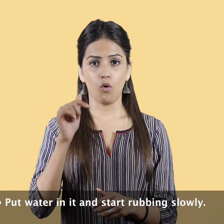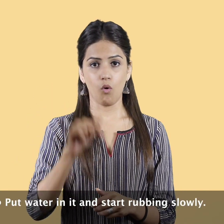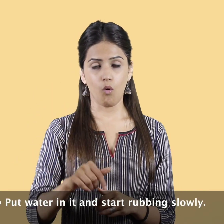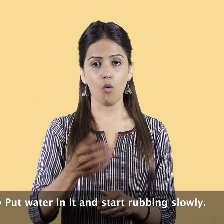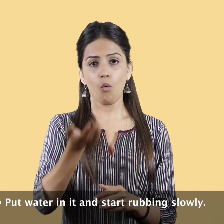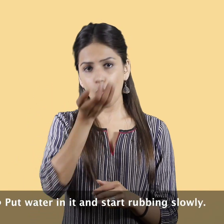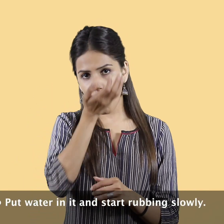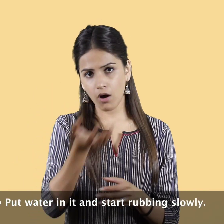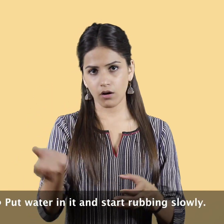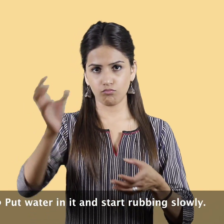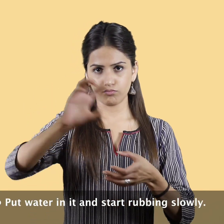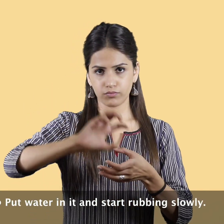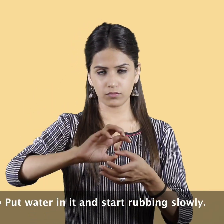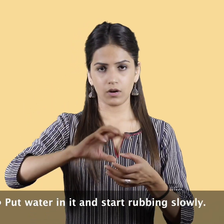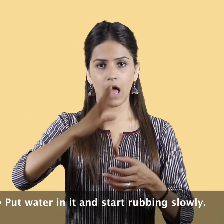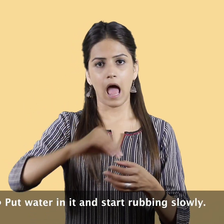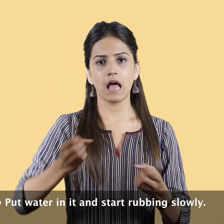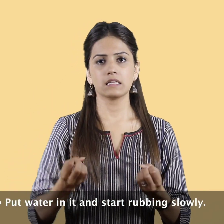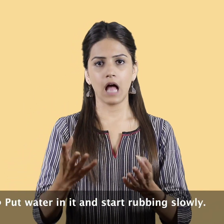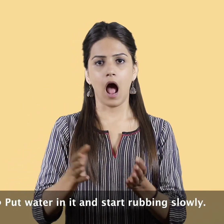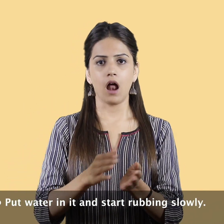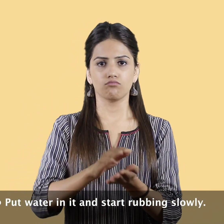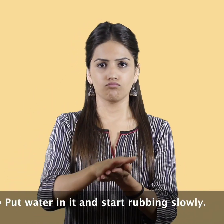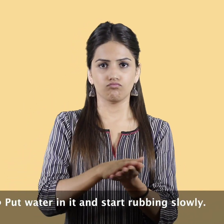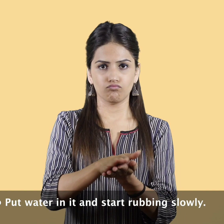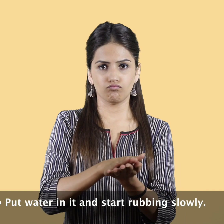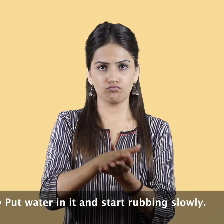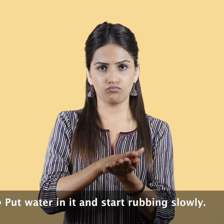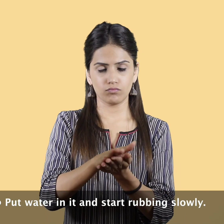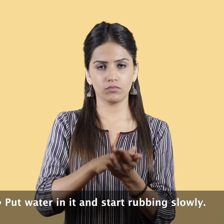Put water in it and start rubbing slowly.